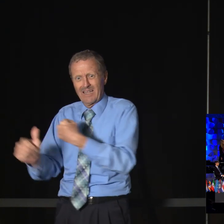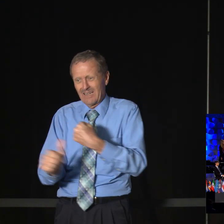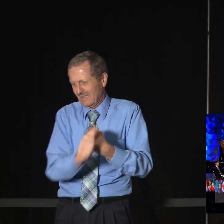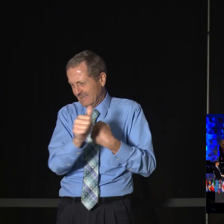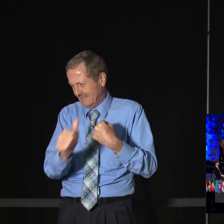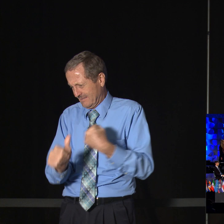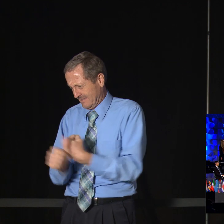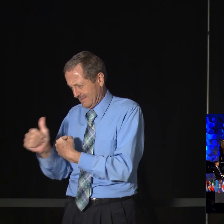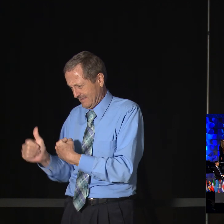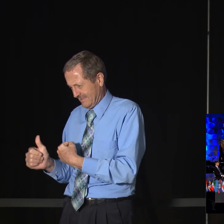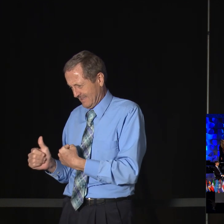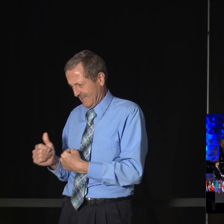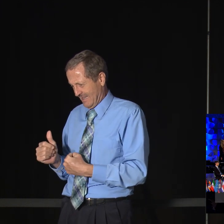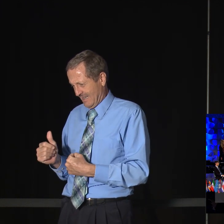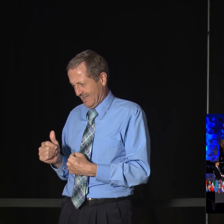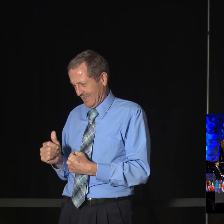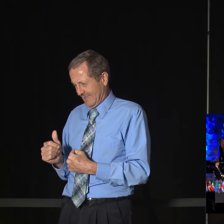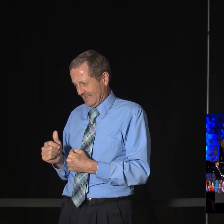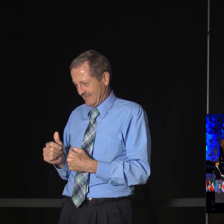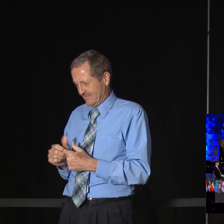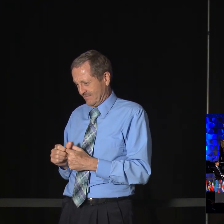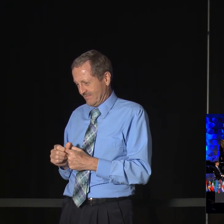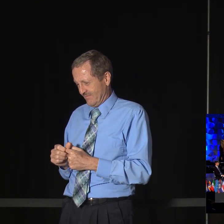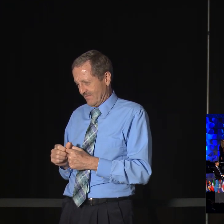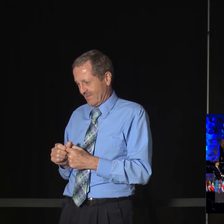beset my feet, a